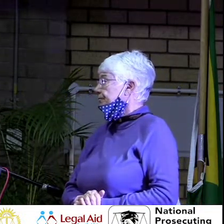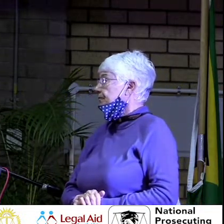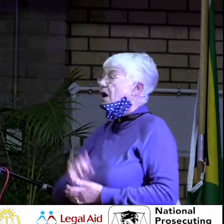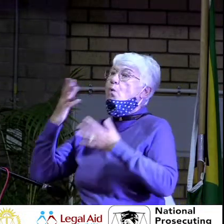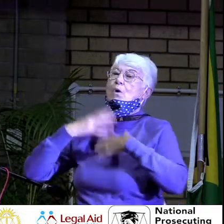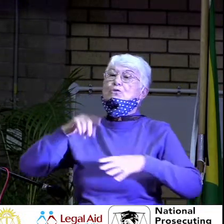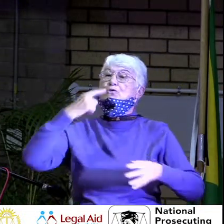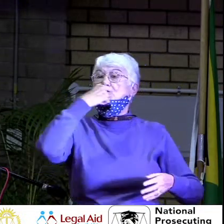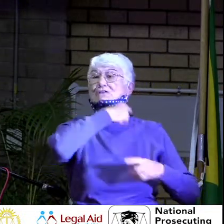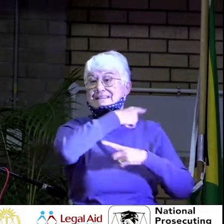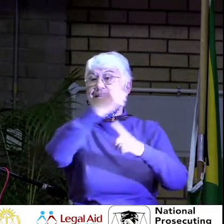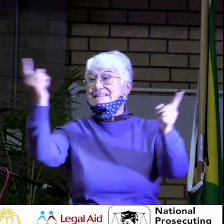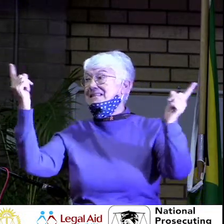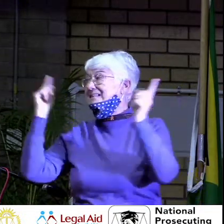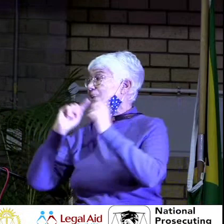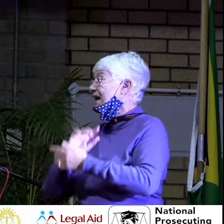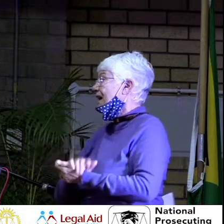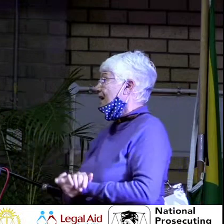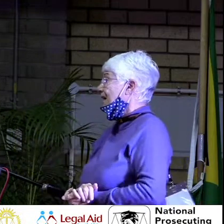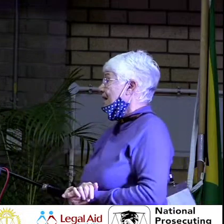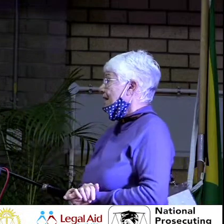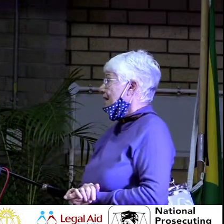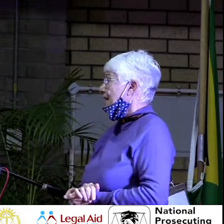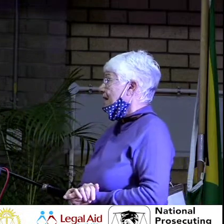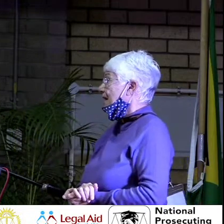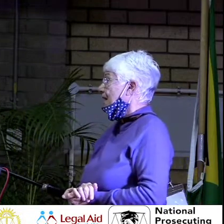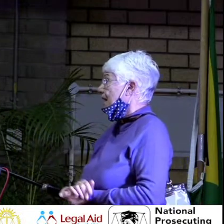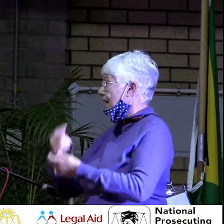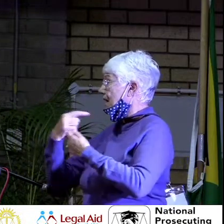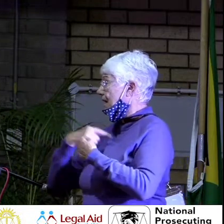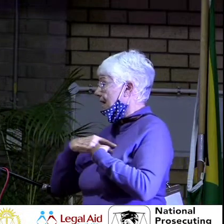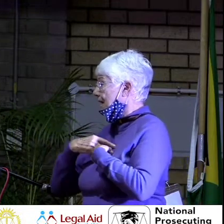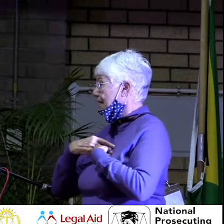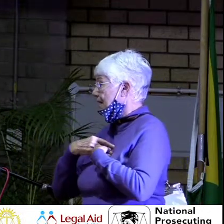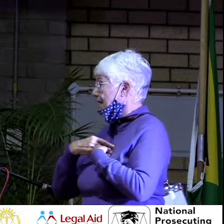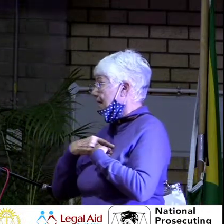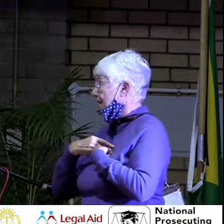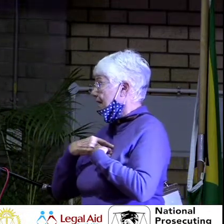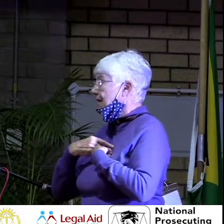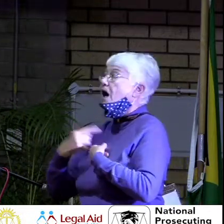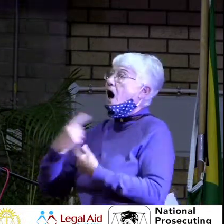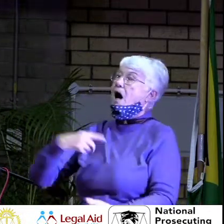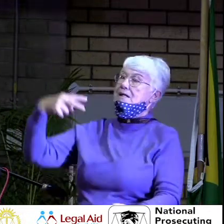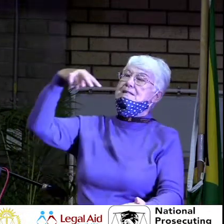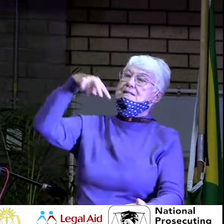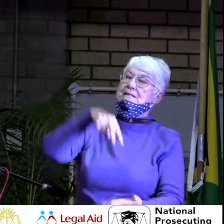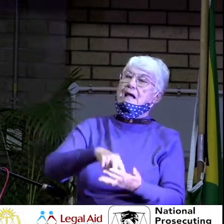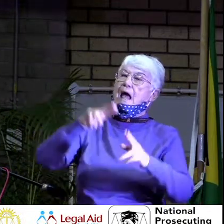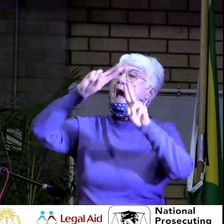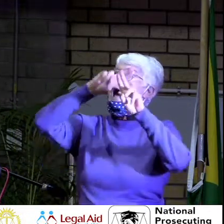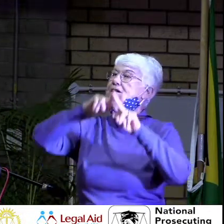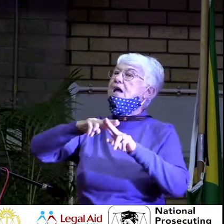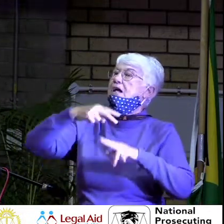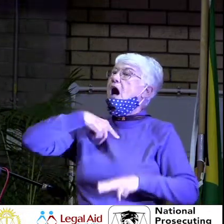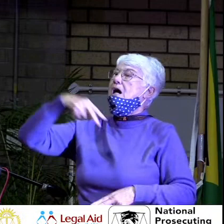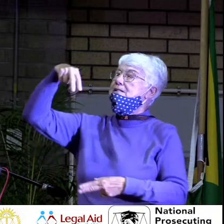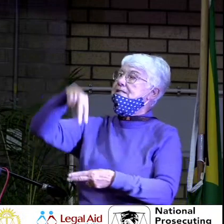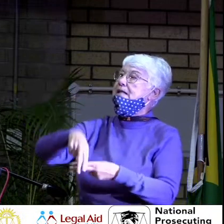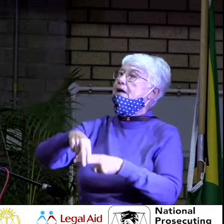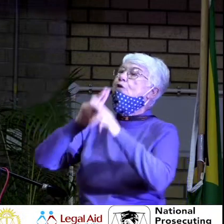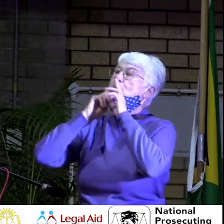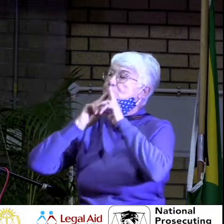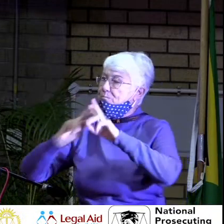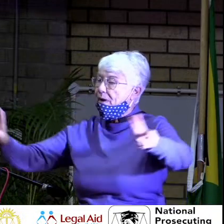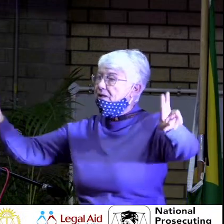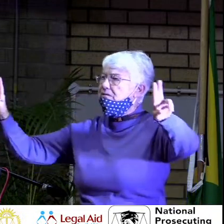today, I stand for peace. Hashtag I stand for peace. We want to end gender-based violence, but